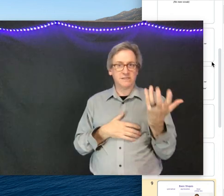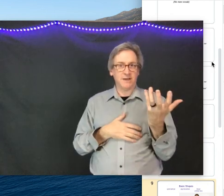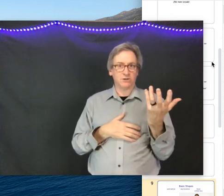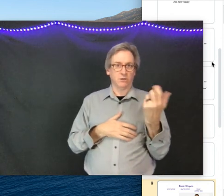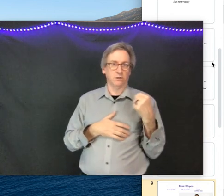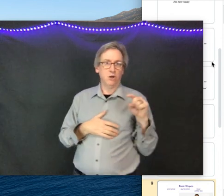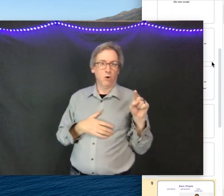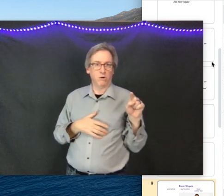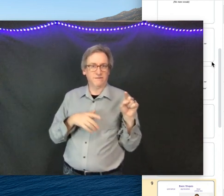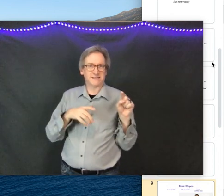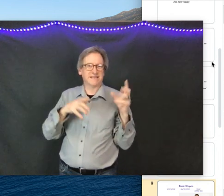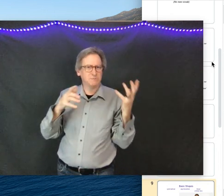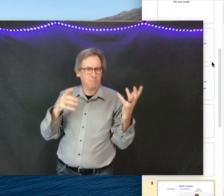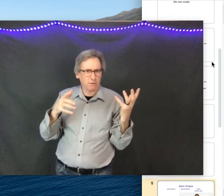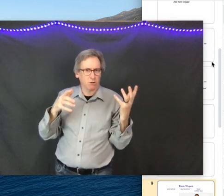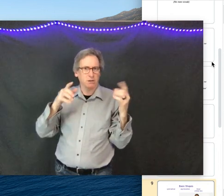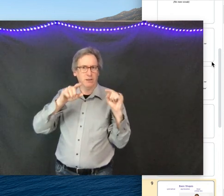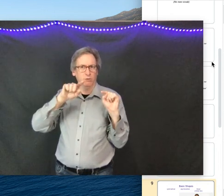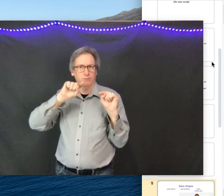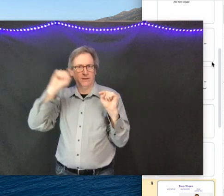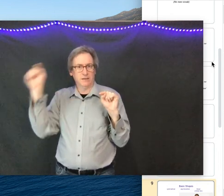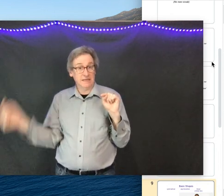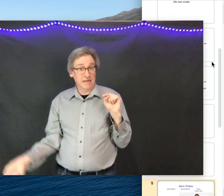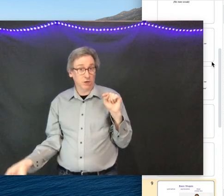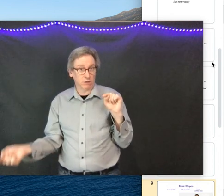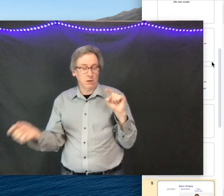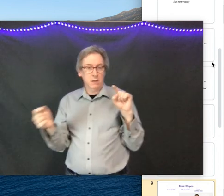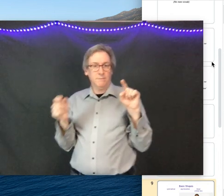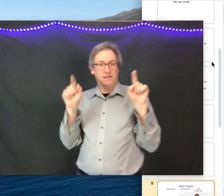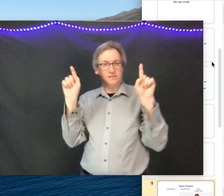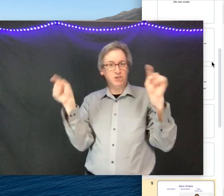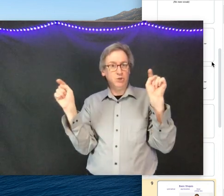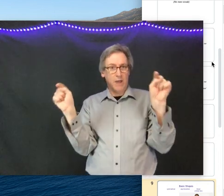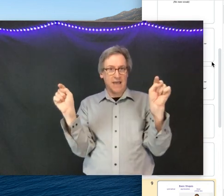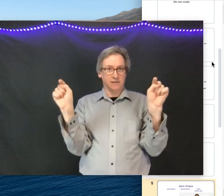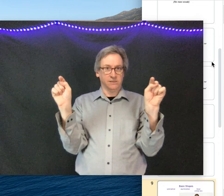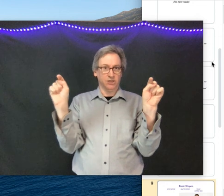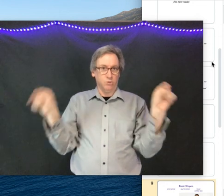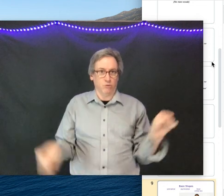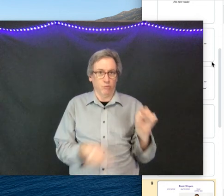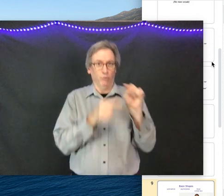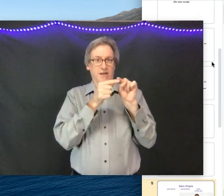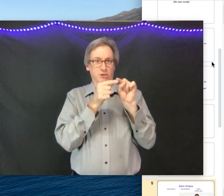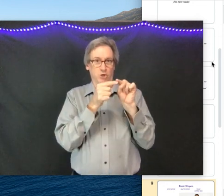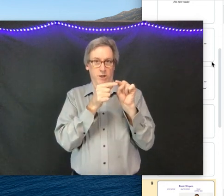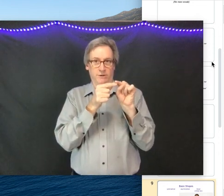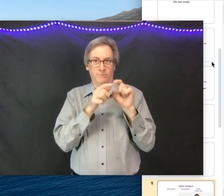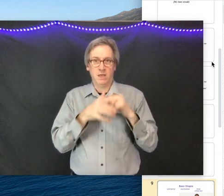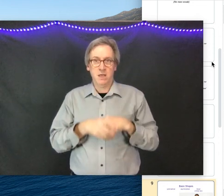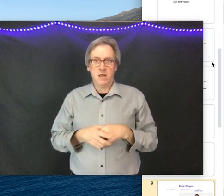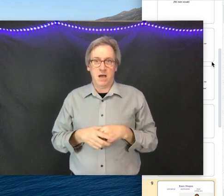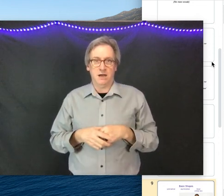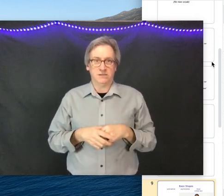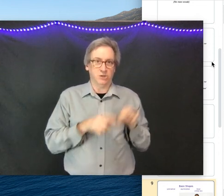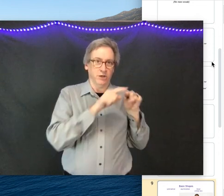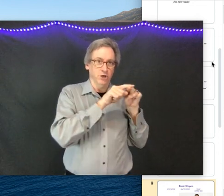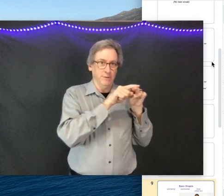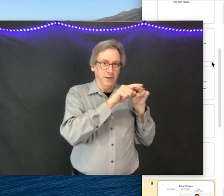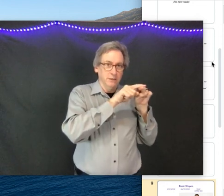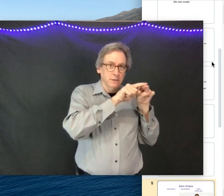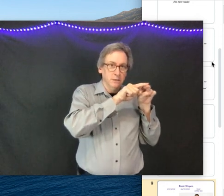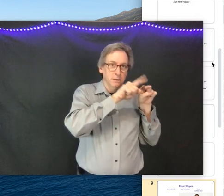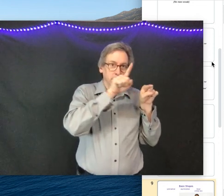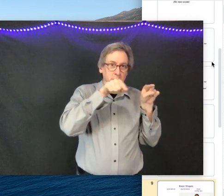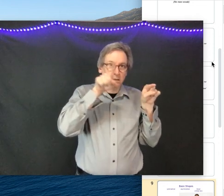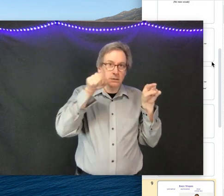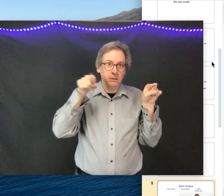either asymmetrical, or if it's like a spiral, it would be the linear, because the two ends don't rejoin. So it could